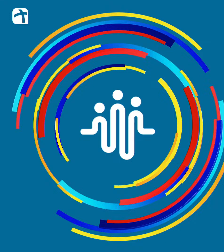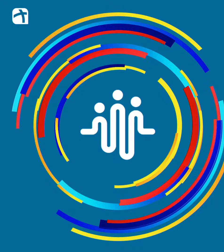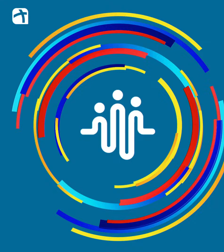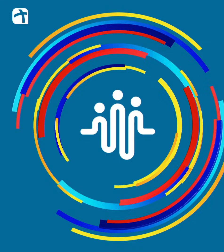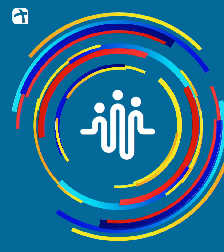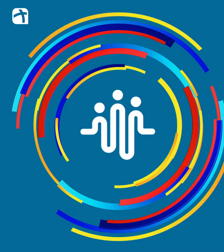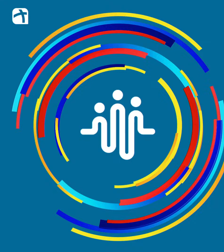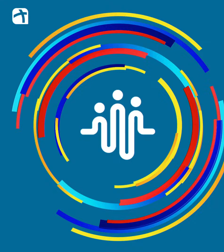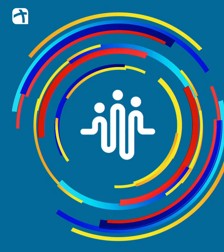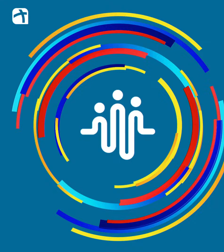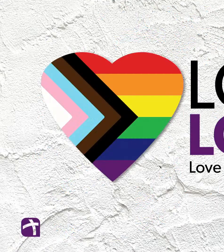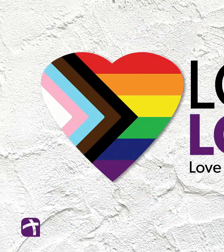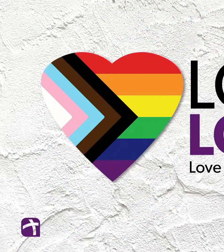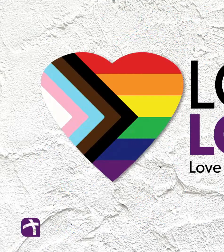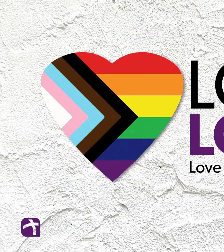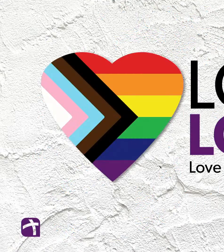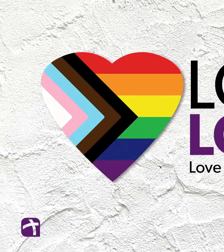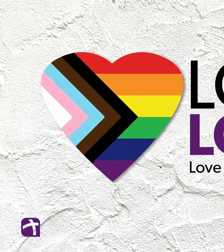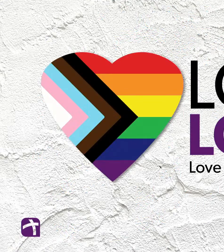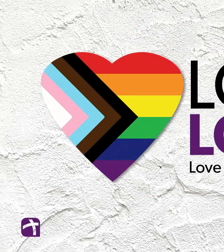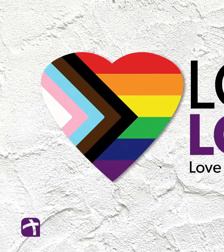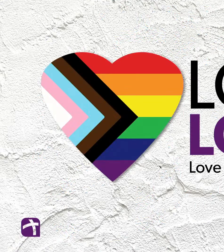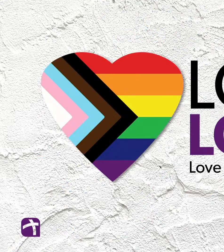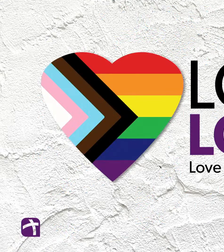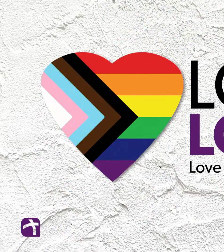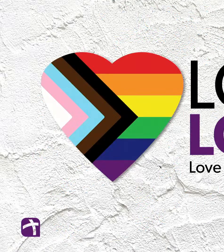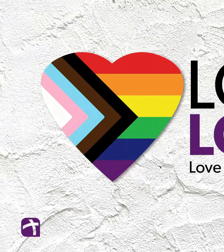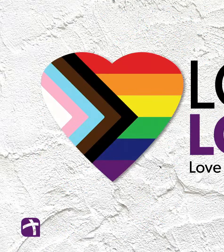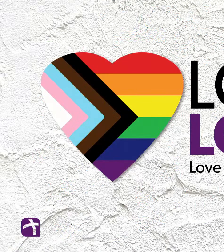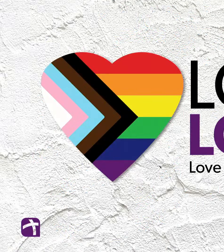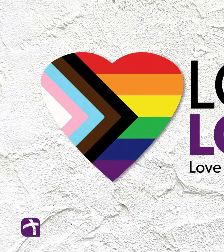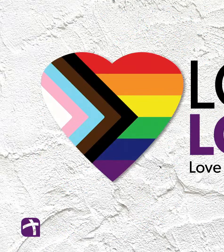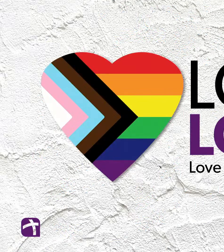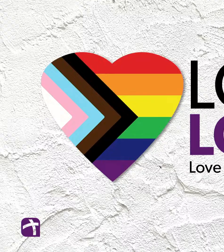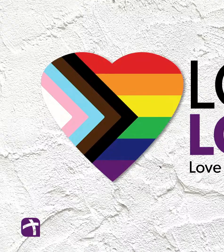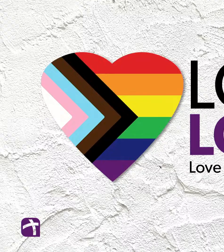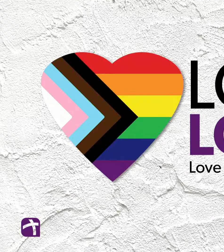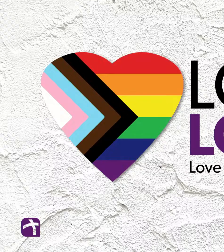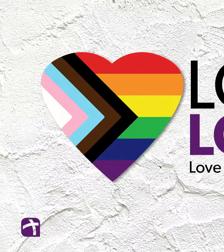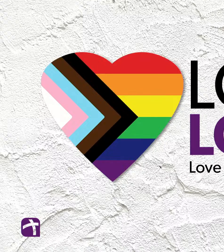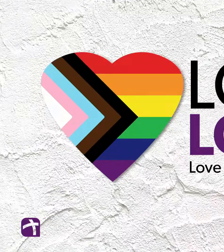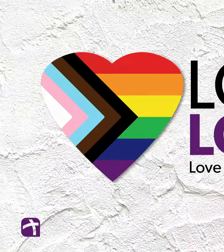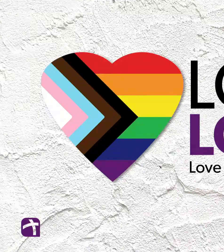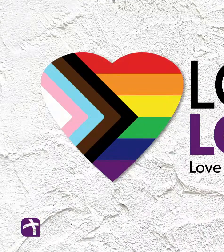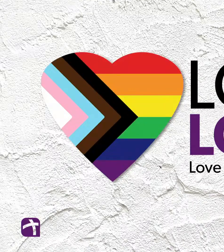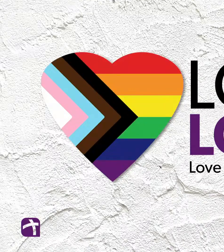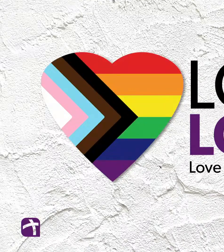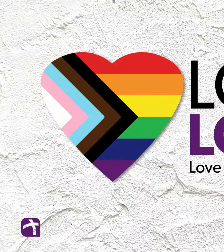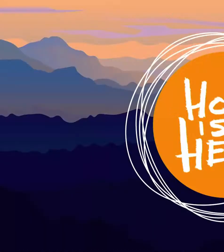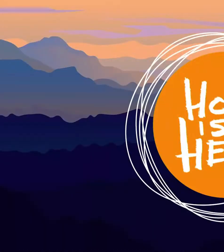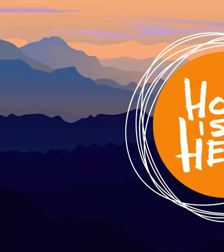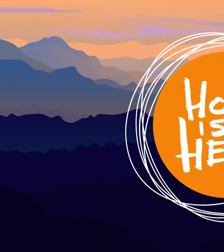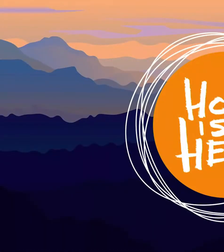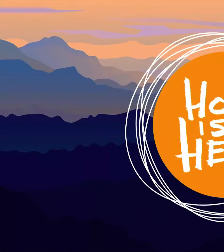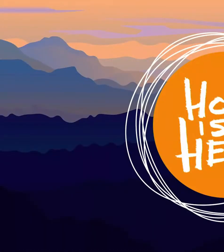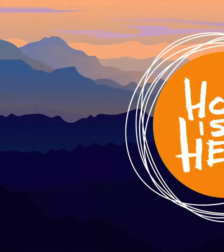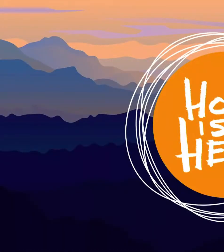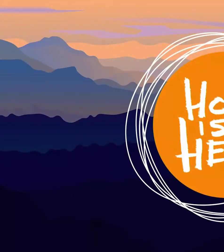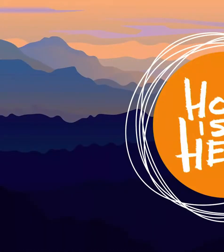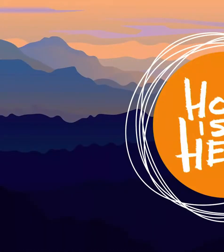forgiveness. Dead ends come and go. Look toward the